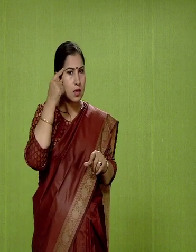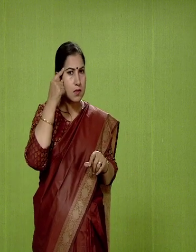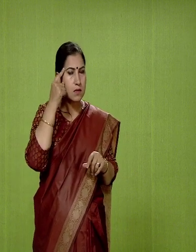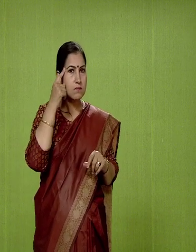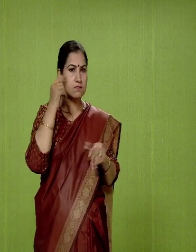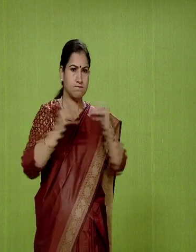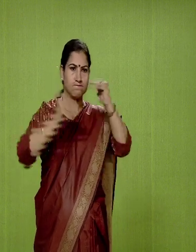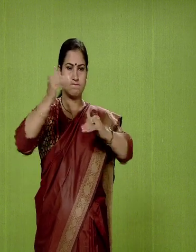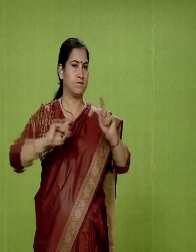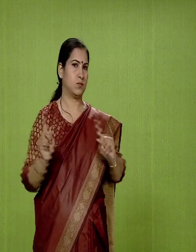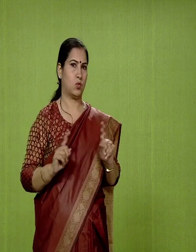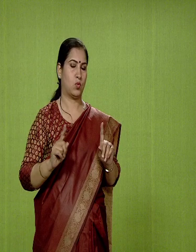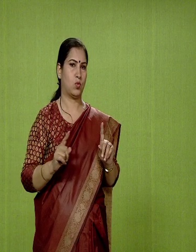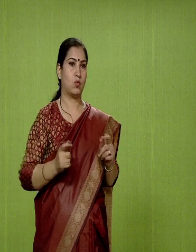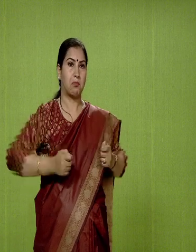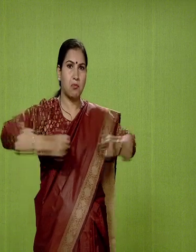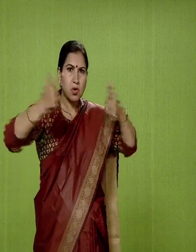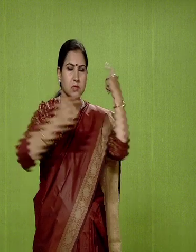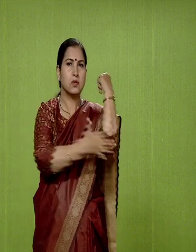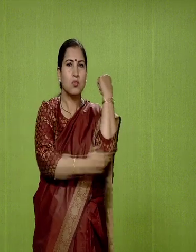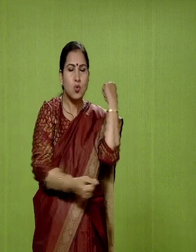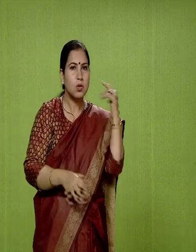class, or caste, etc.